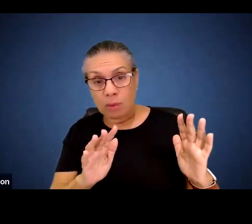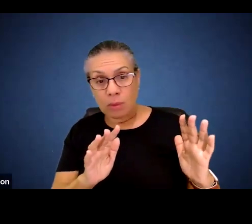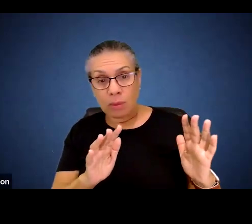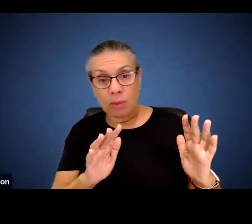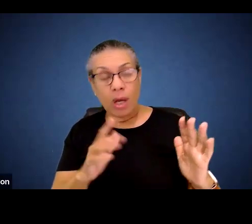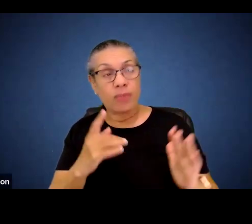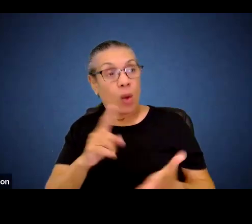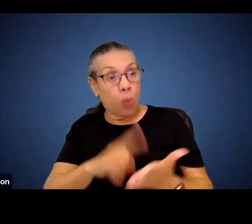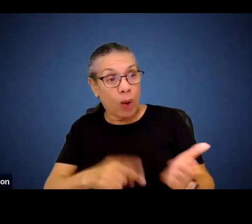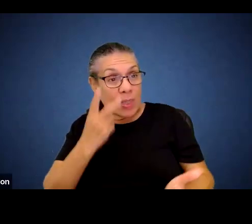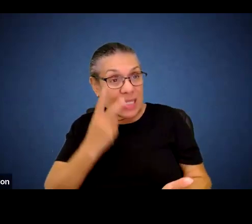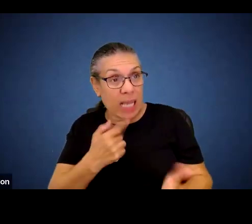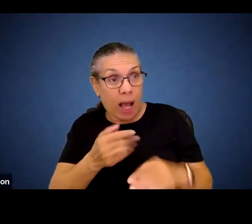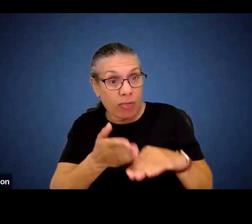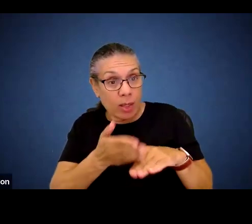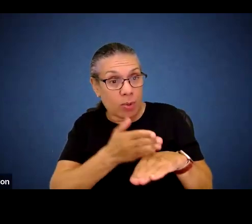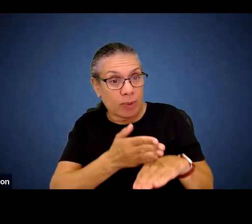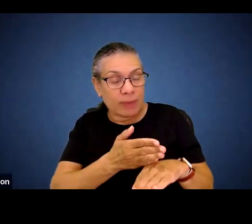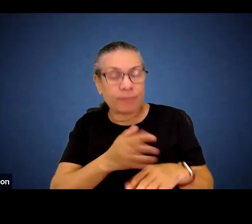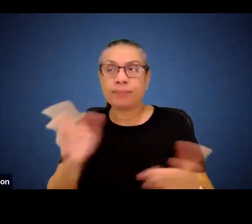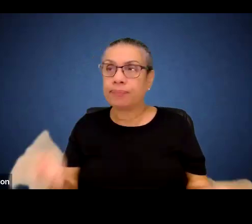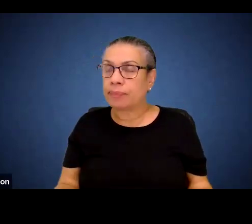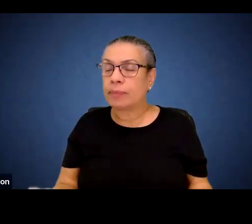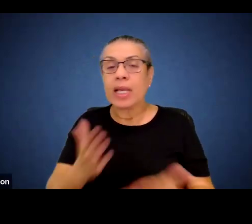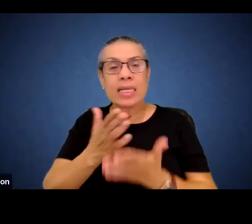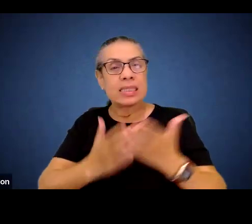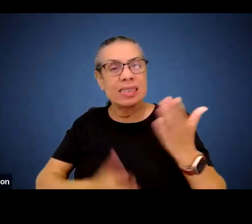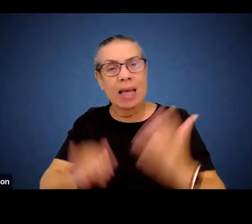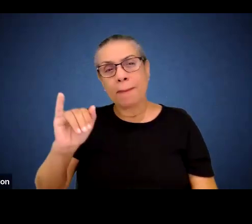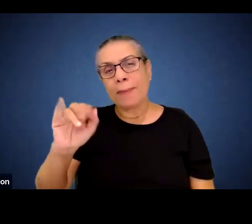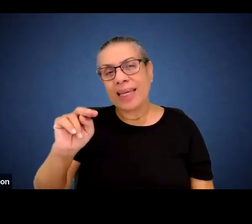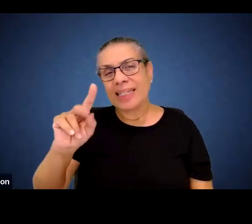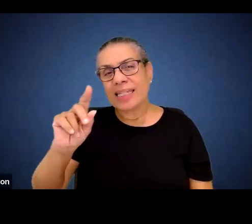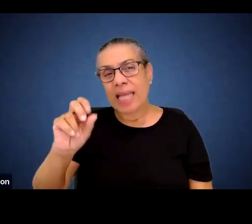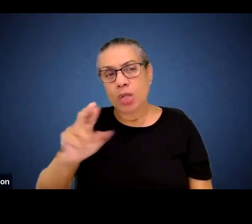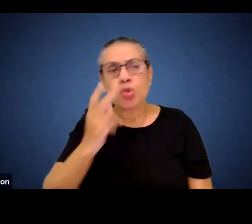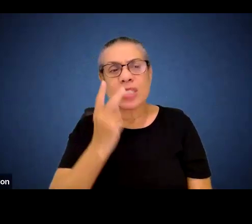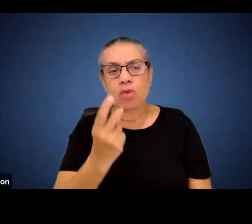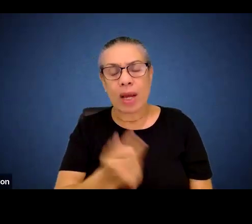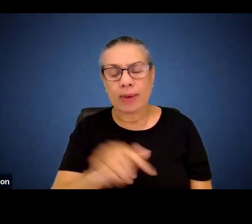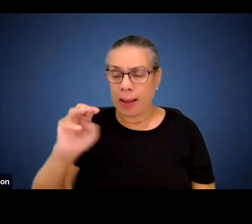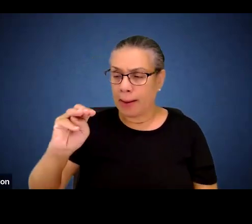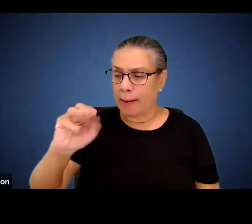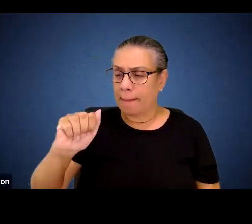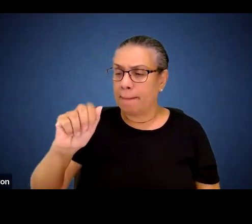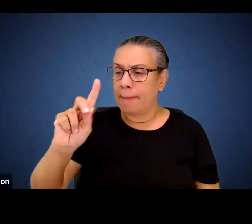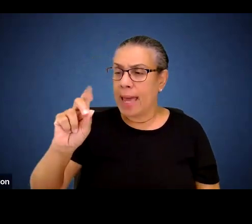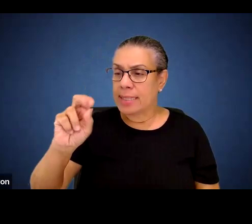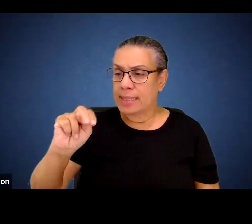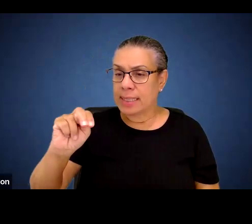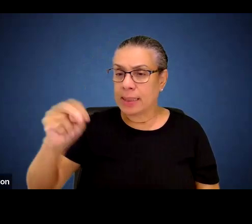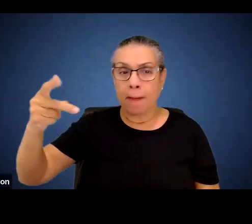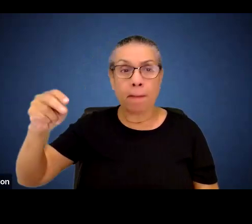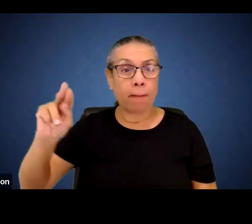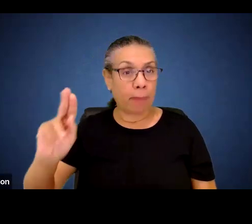that we're starting to see? For some indicators we can see right away. So Madison Park being an example,